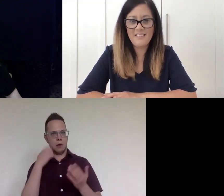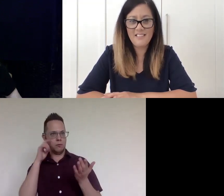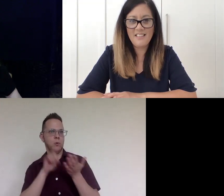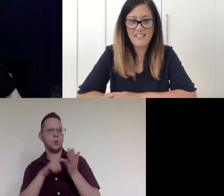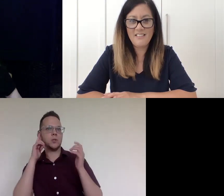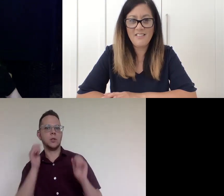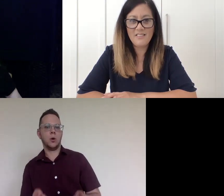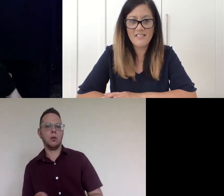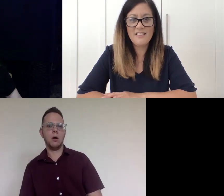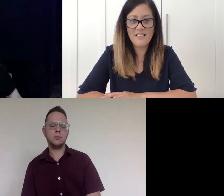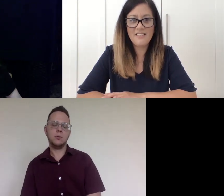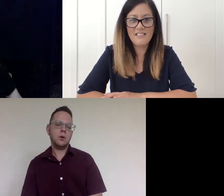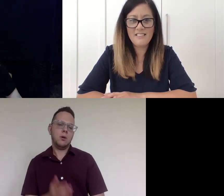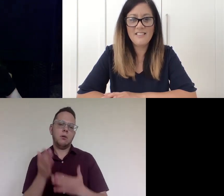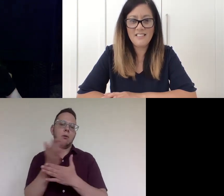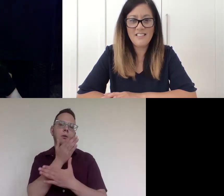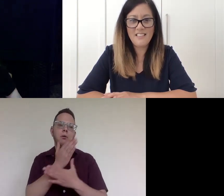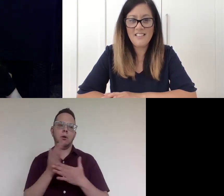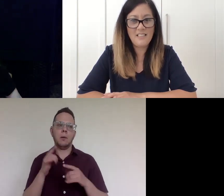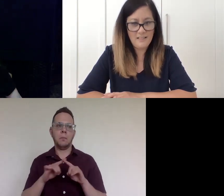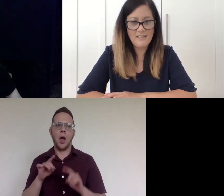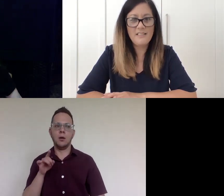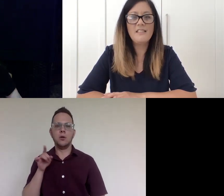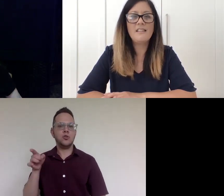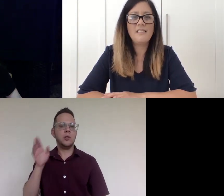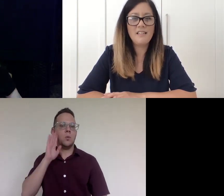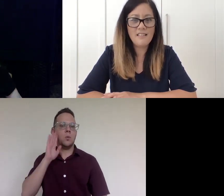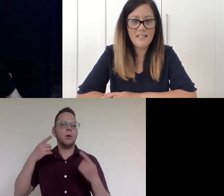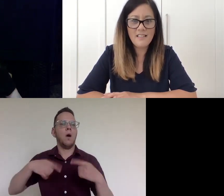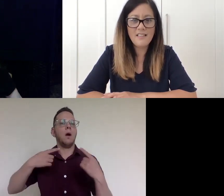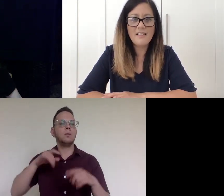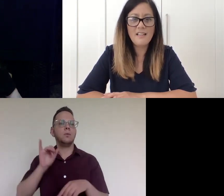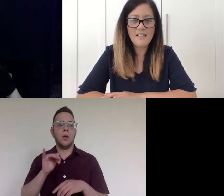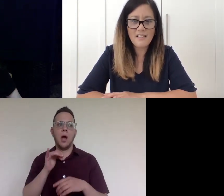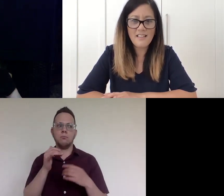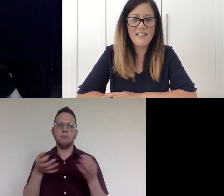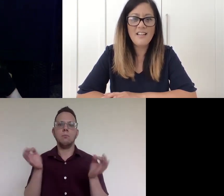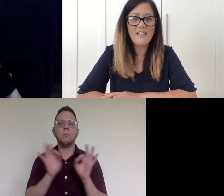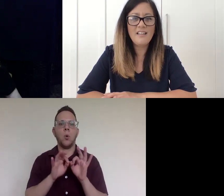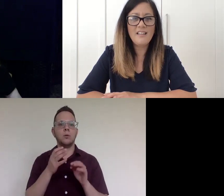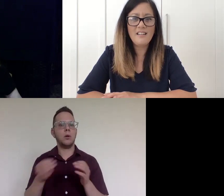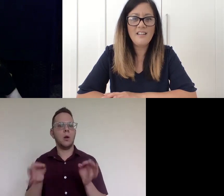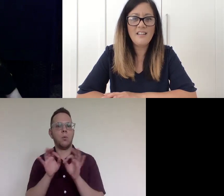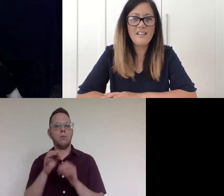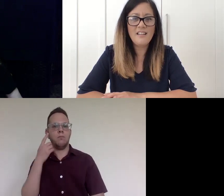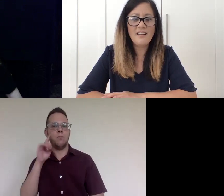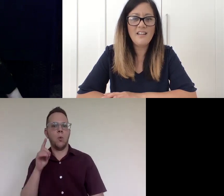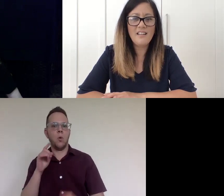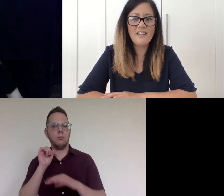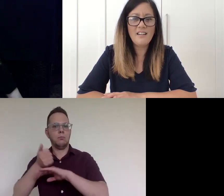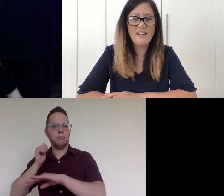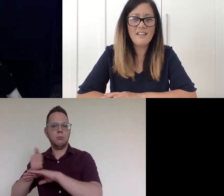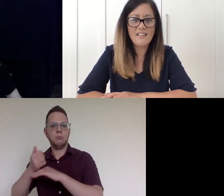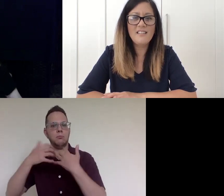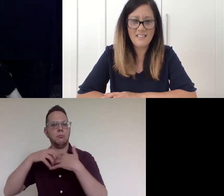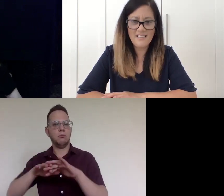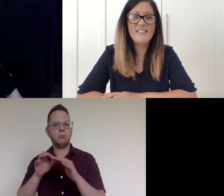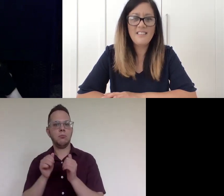earplug earphones and you listen for beeps, or maybe other sorts of testing. You could argue that it's important and